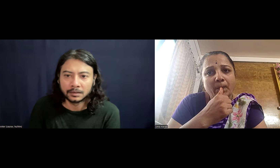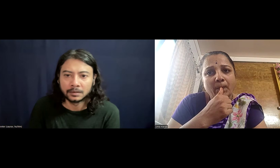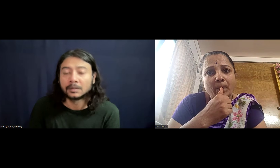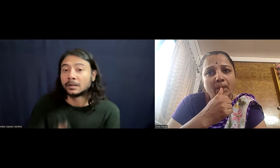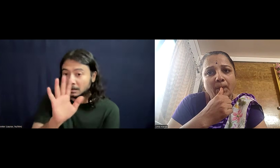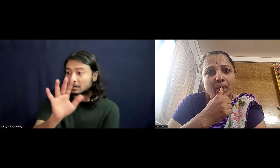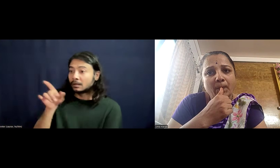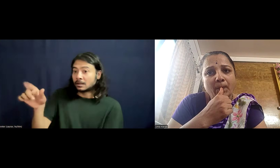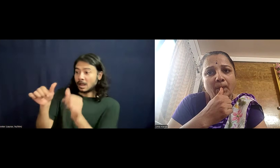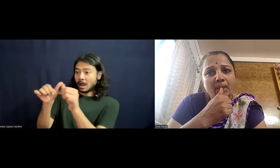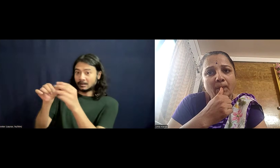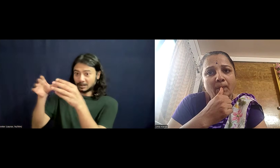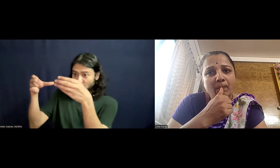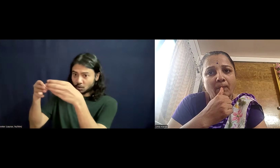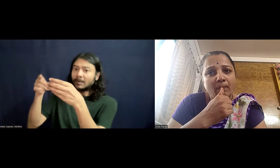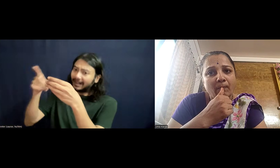Loka only.